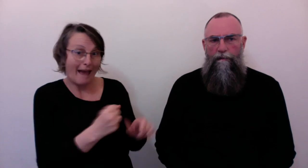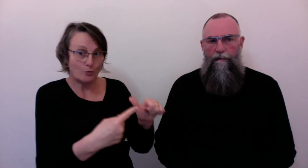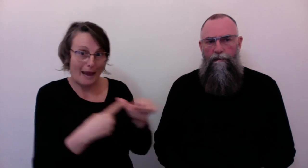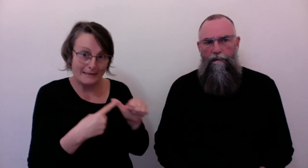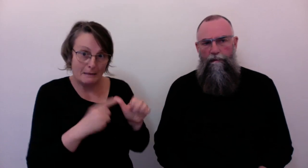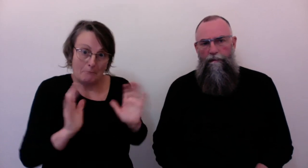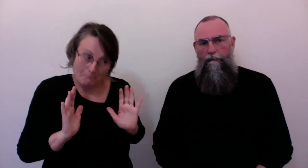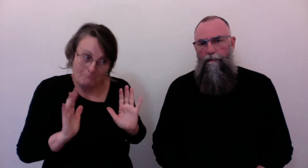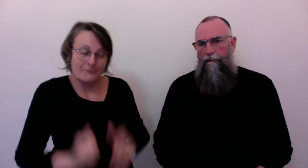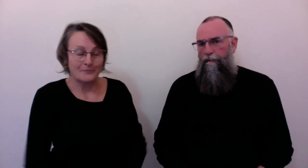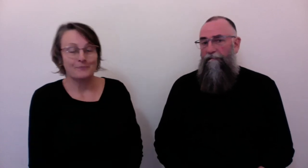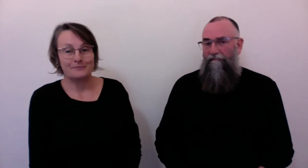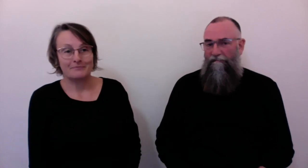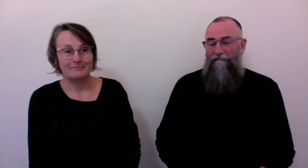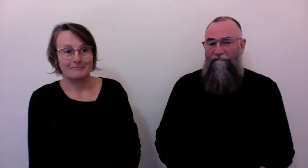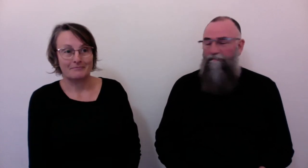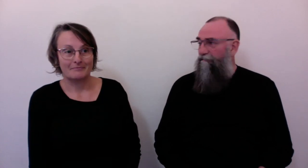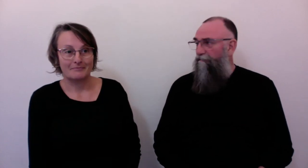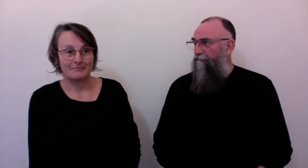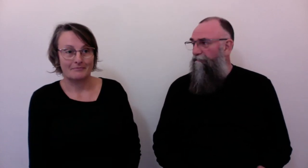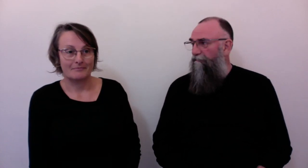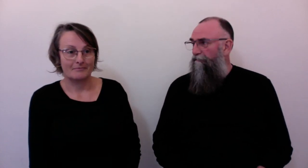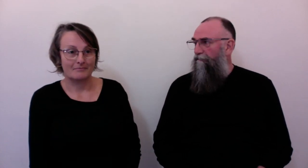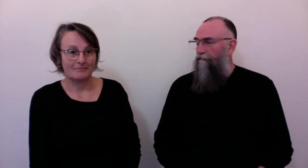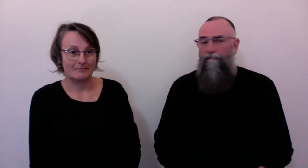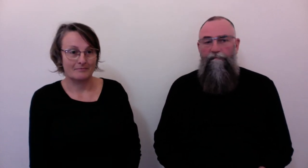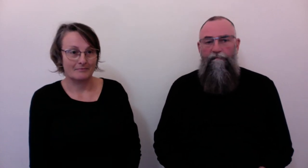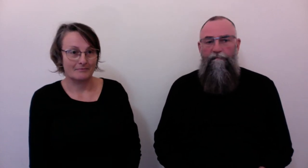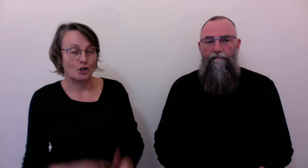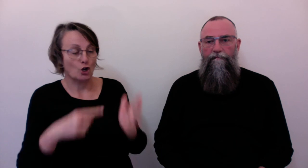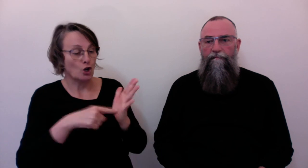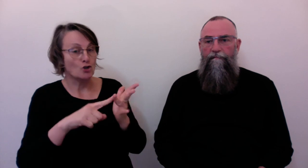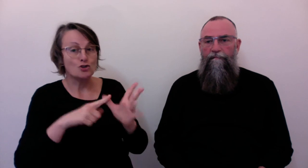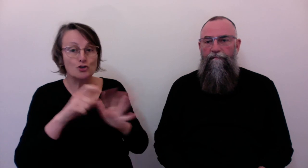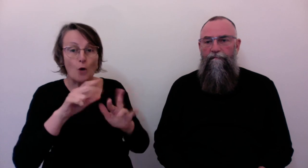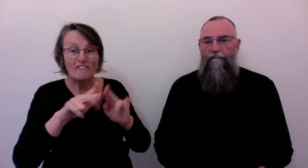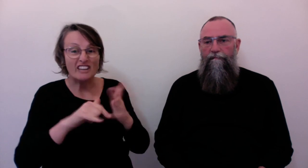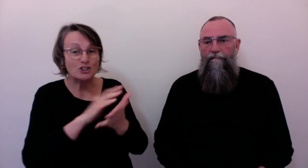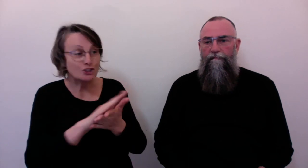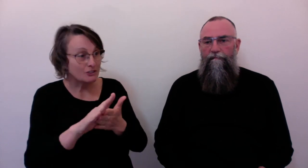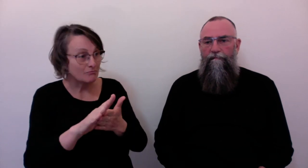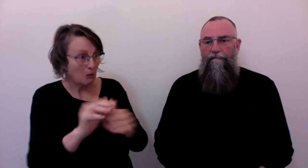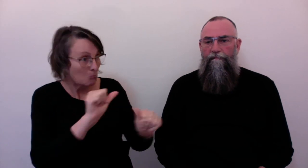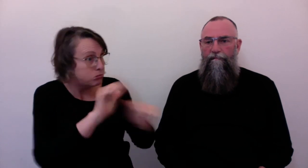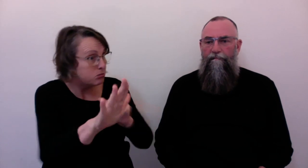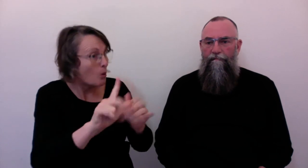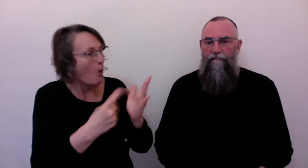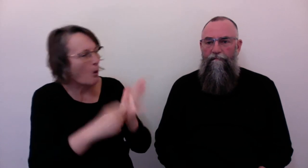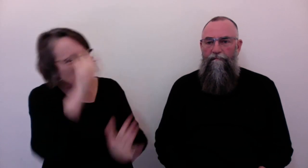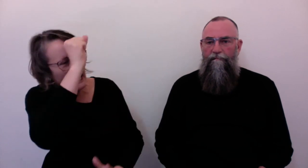Okay. Toadfish Rebecca, legend or dickhead? No, he's a legend. Okay, He's okay, hilarious. Okay. No, he's hilarious. I thought he